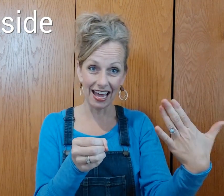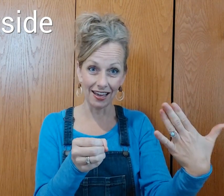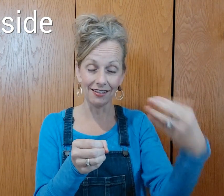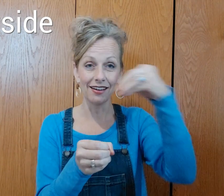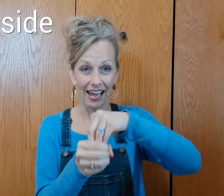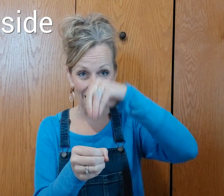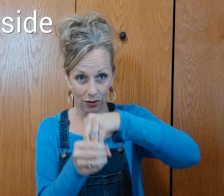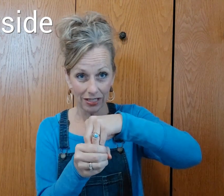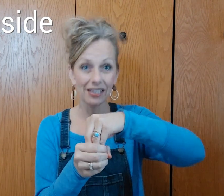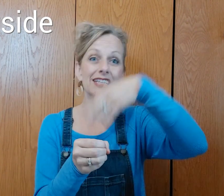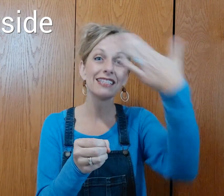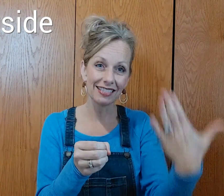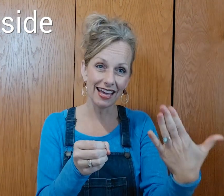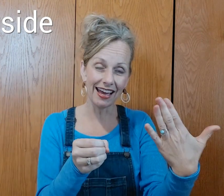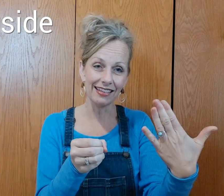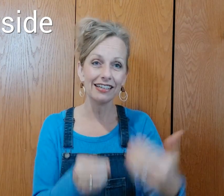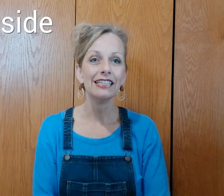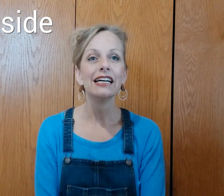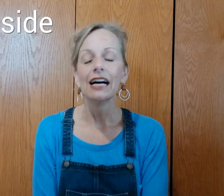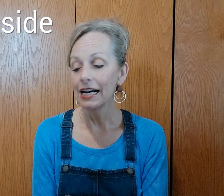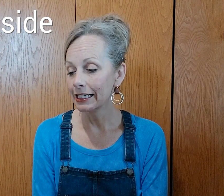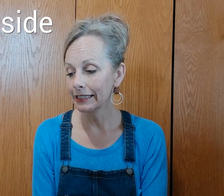outside, outside.